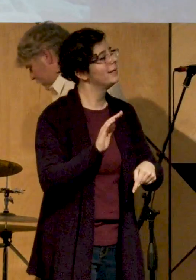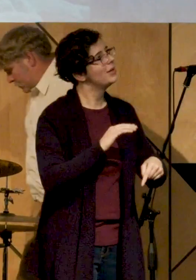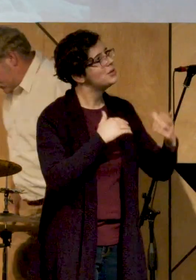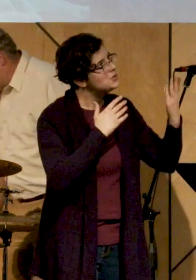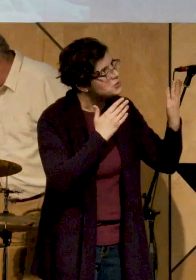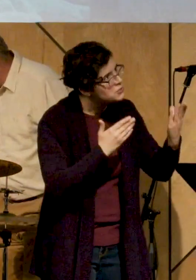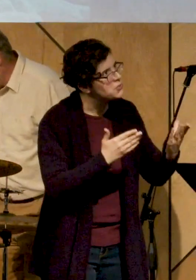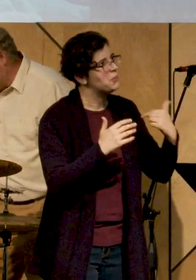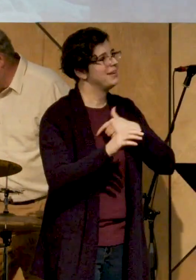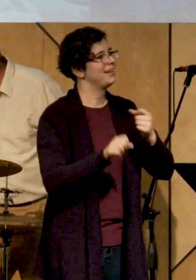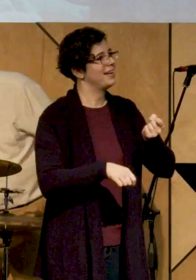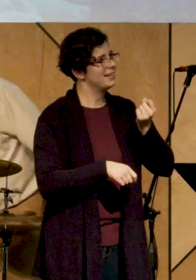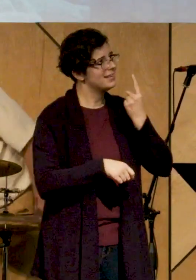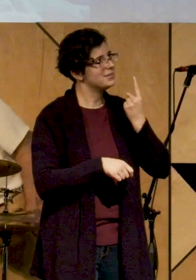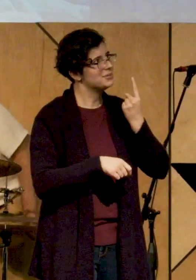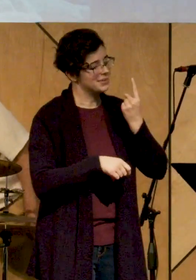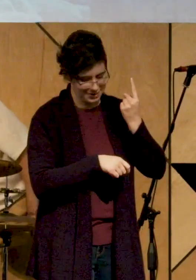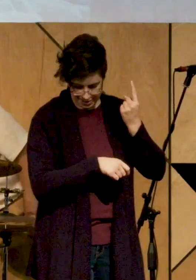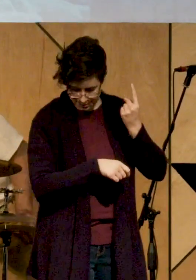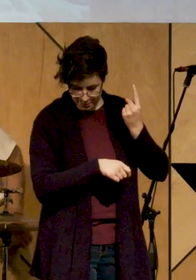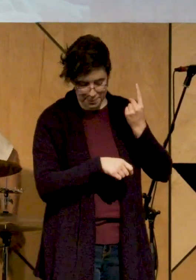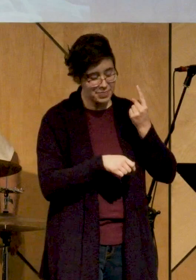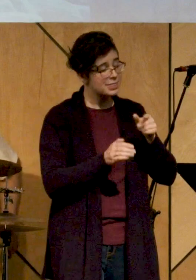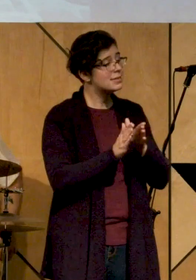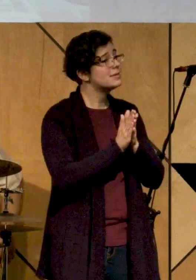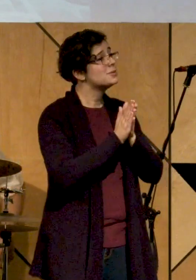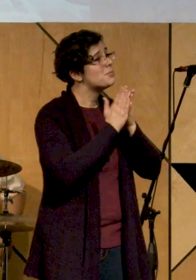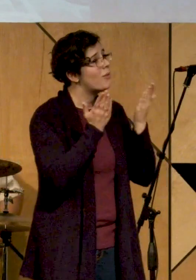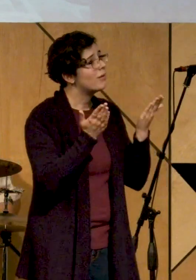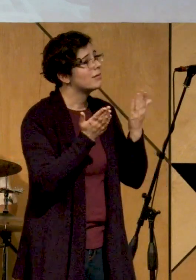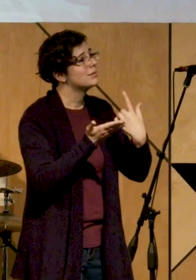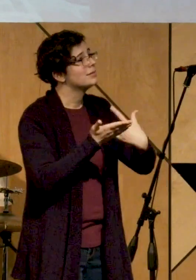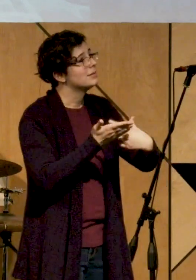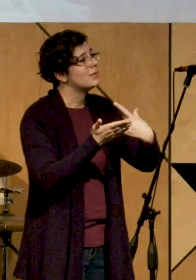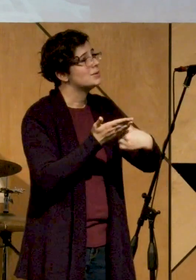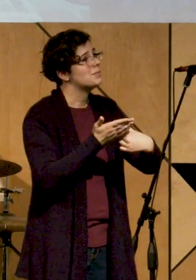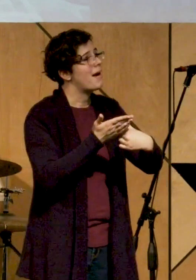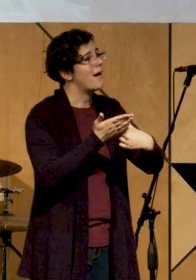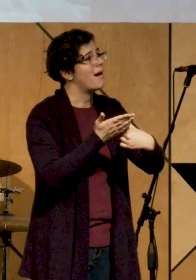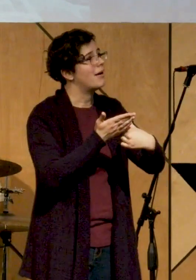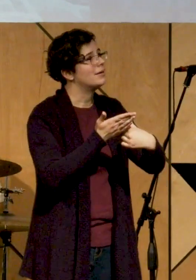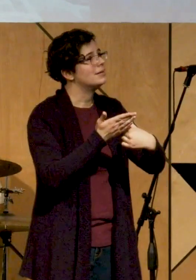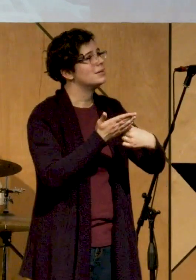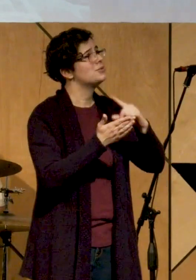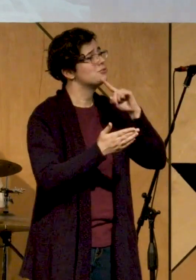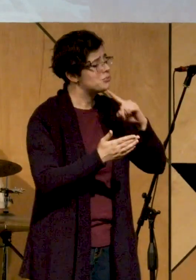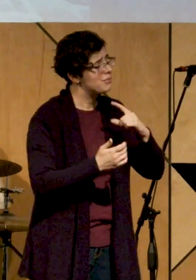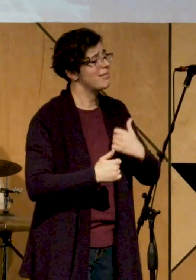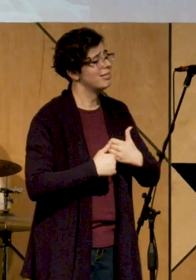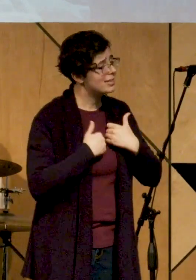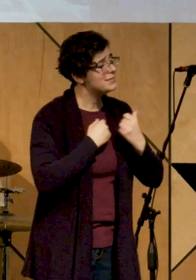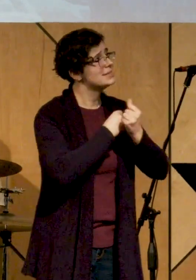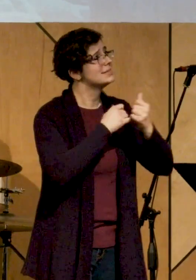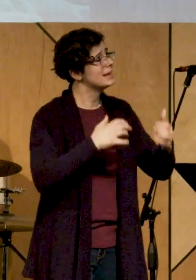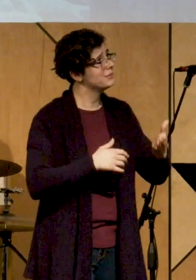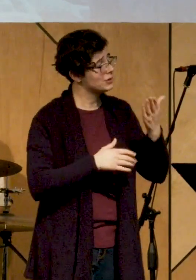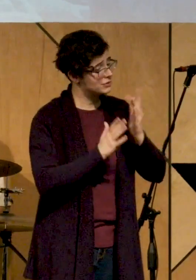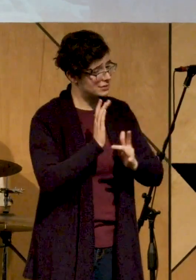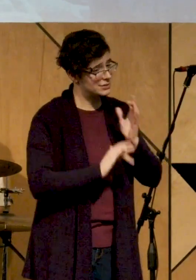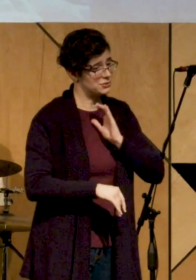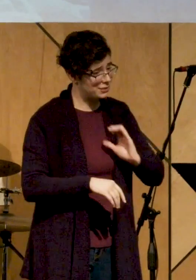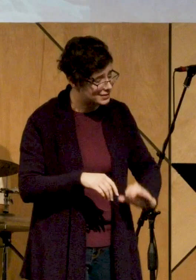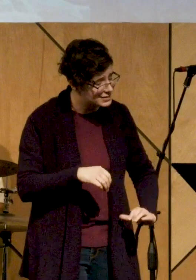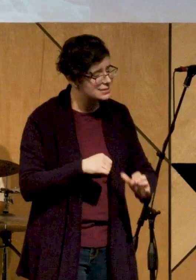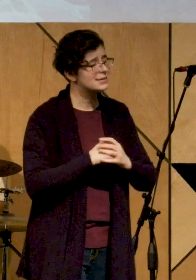instead, this letter talks in reality about the living Savior, Jesus Christ. Oh